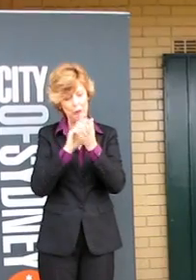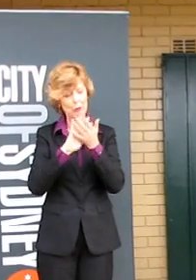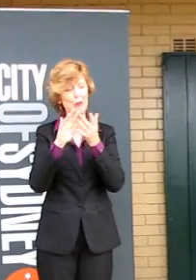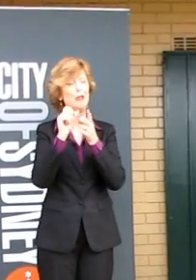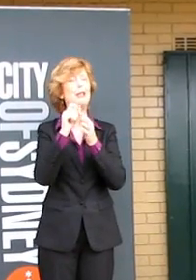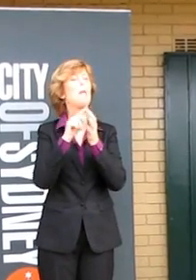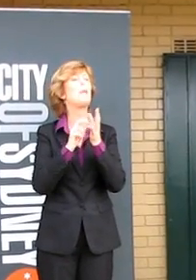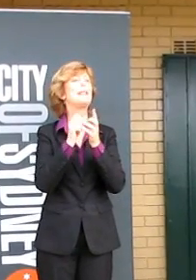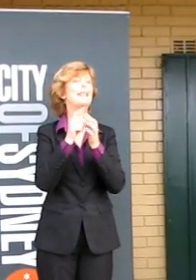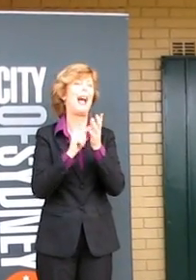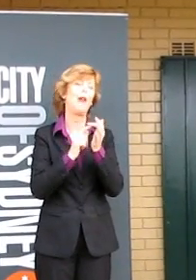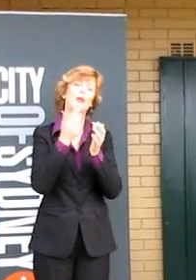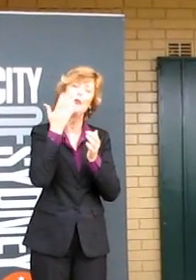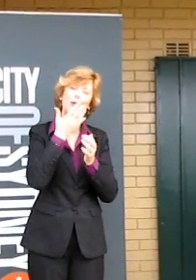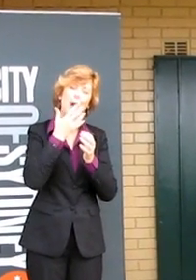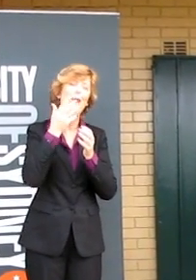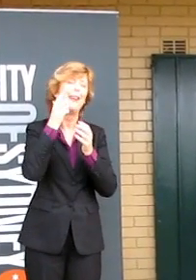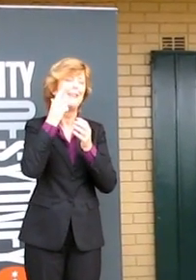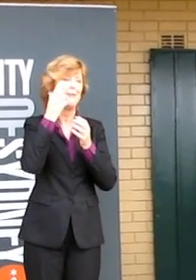areas I haven't included.